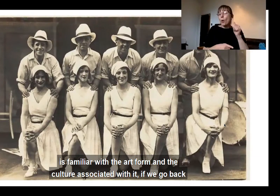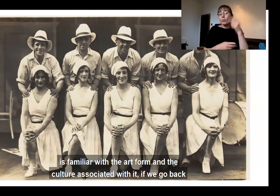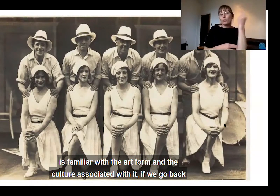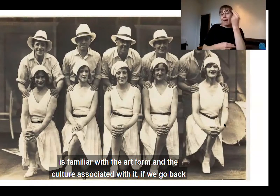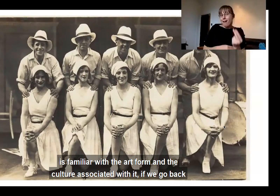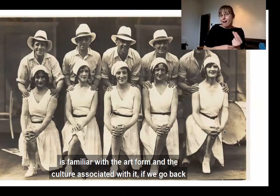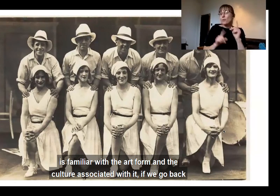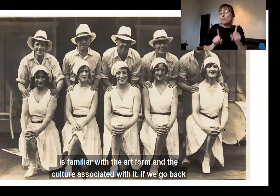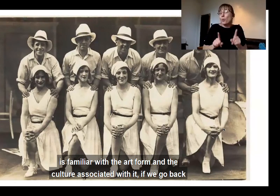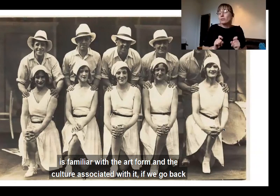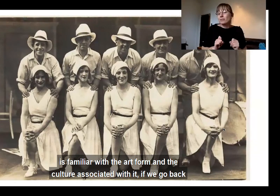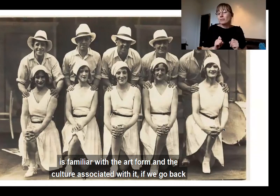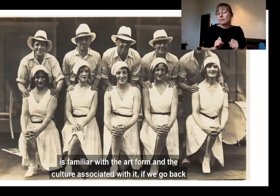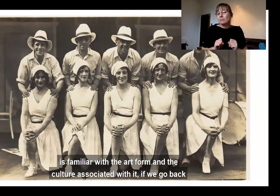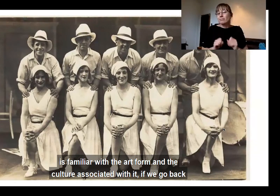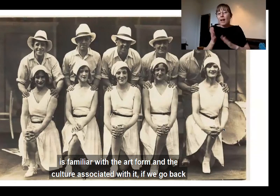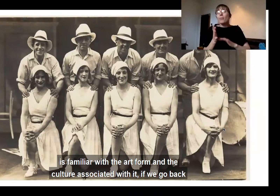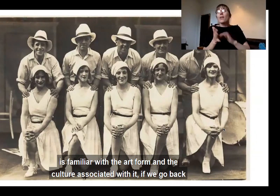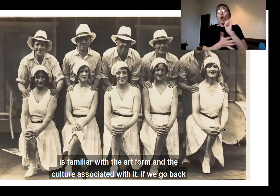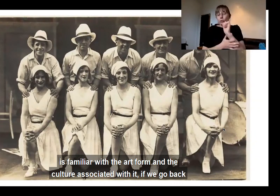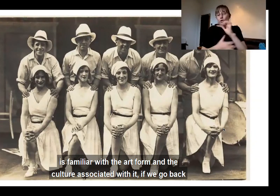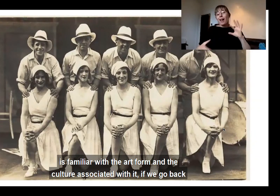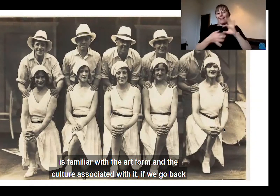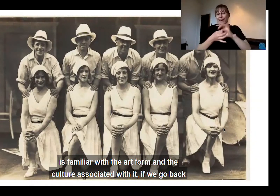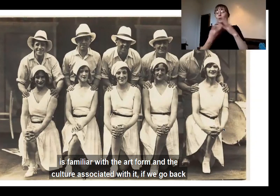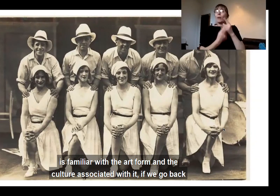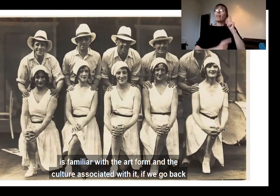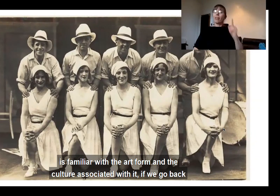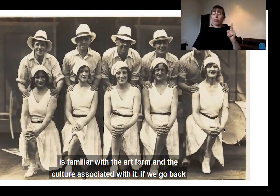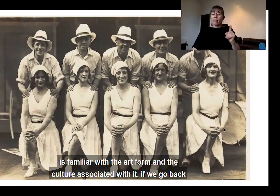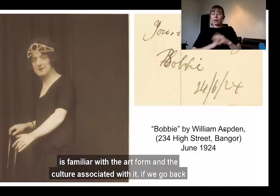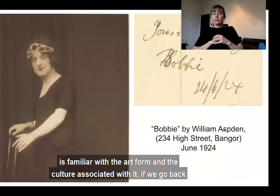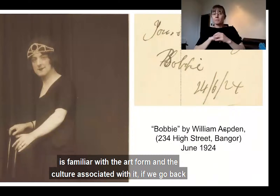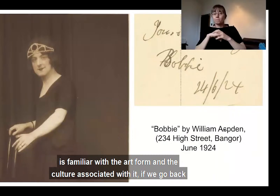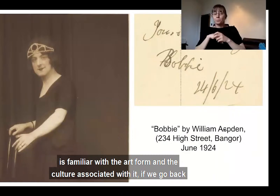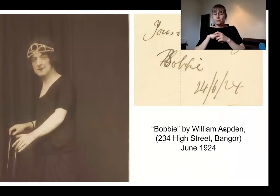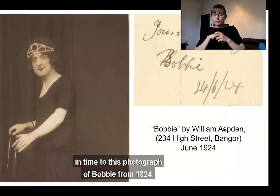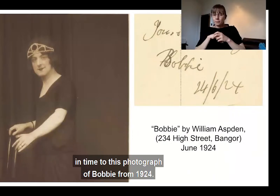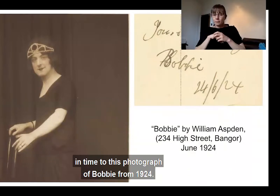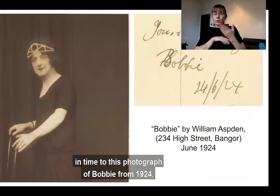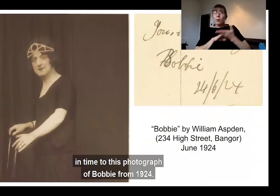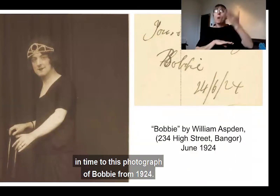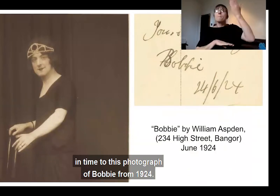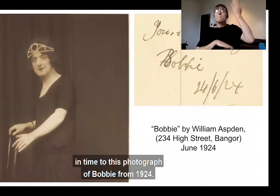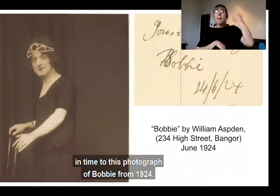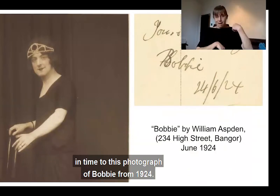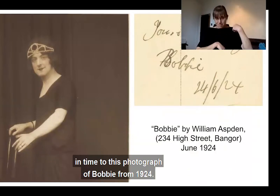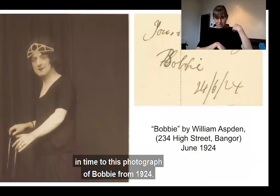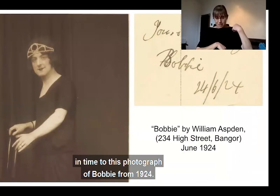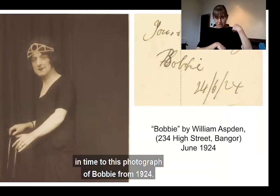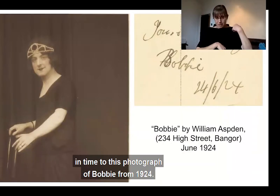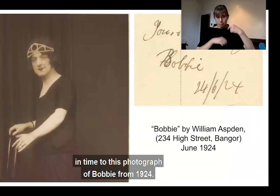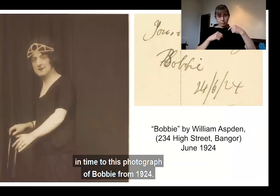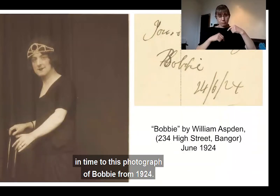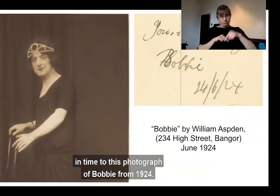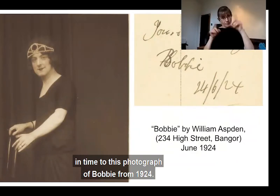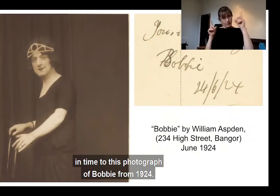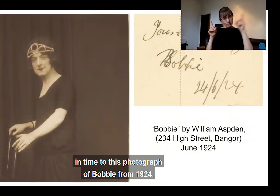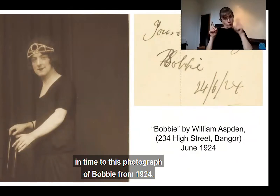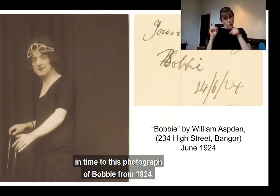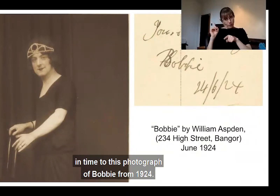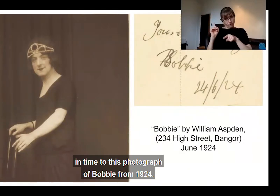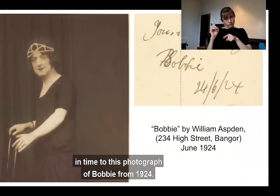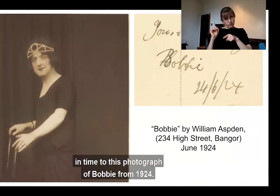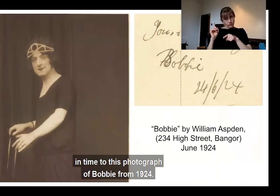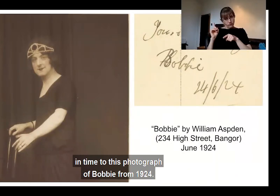form and the culture associated with it, if we go back in time to this photograph